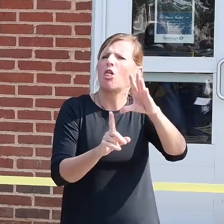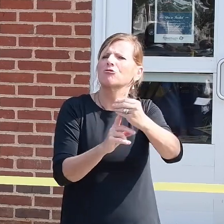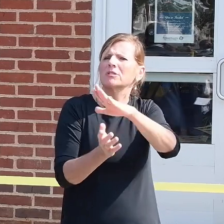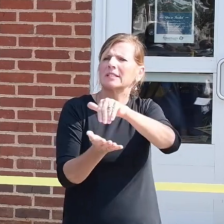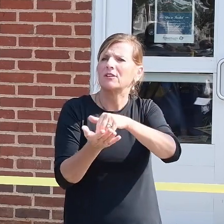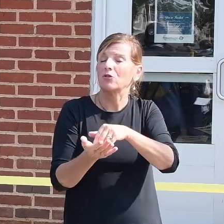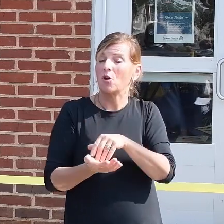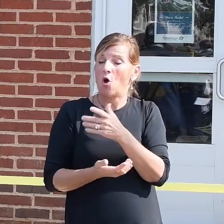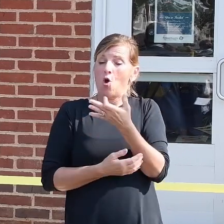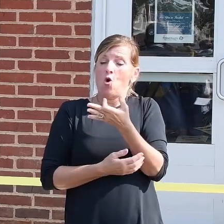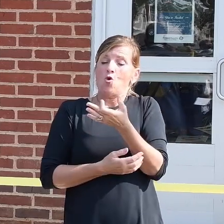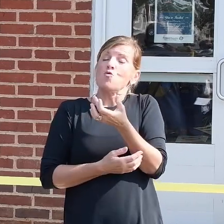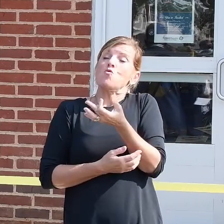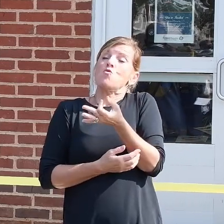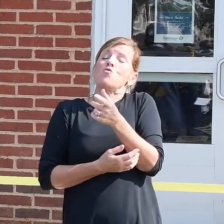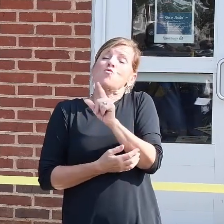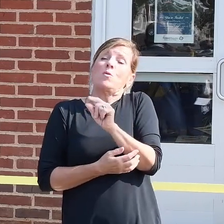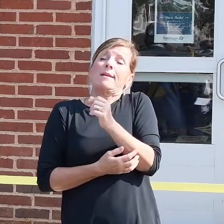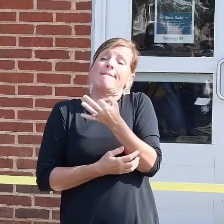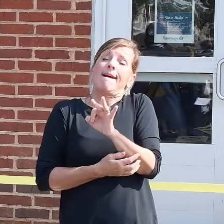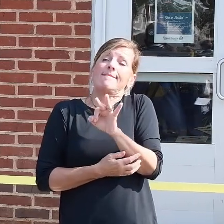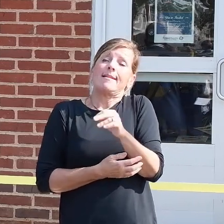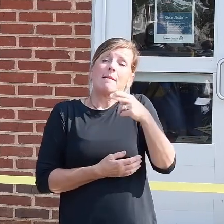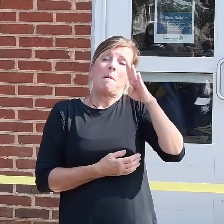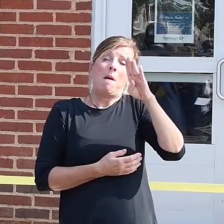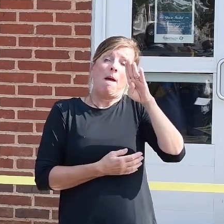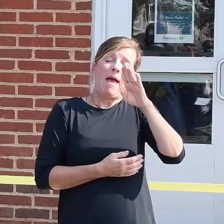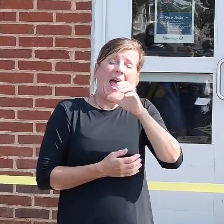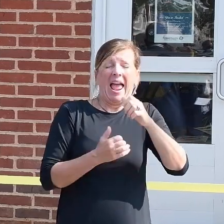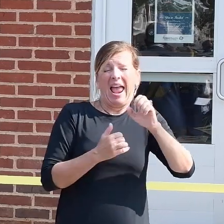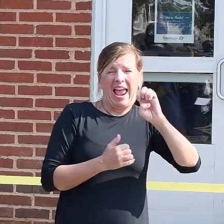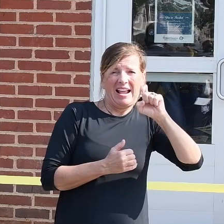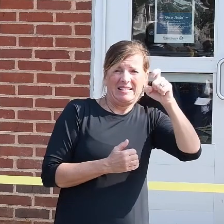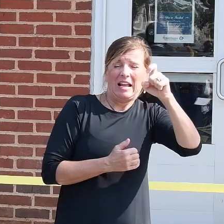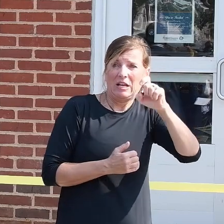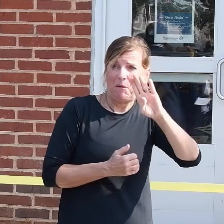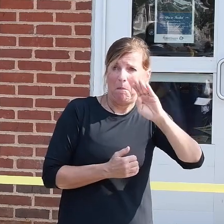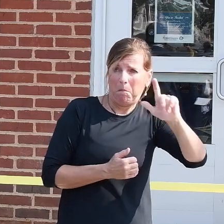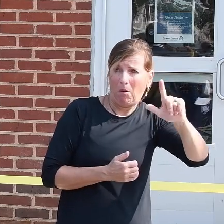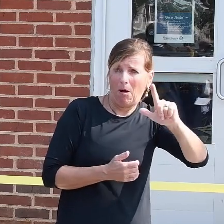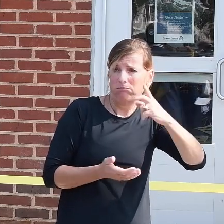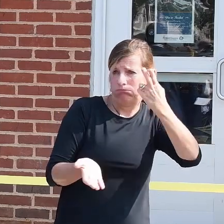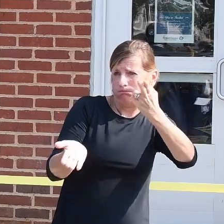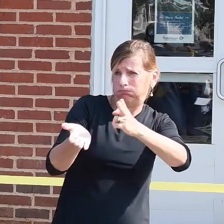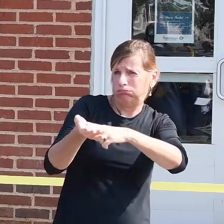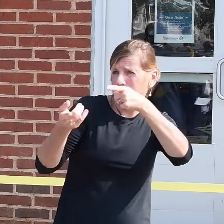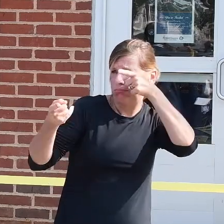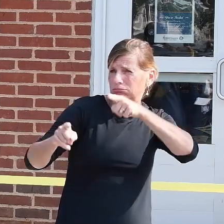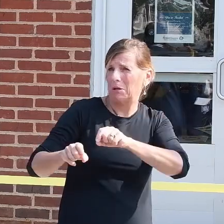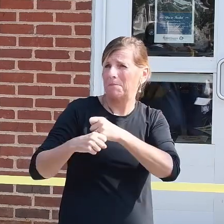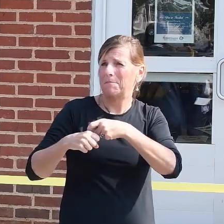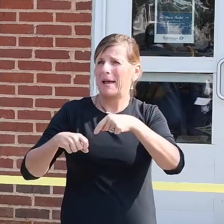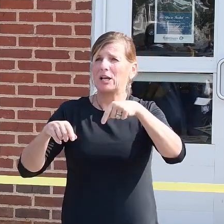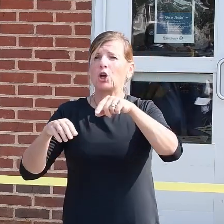In 2019, County Executive Ball signed an executive order creating the Harriet Tubman School Operations and Use